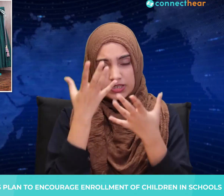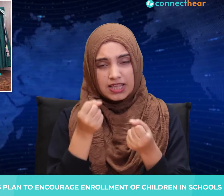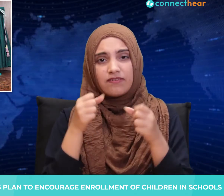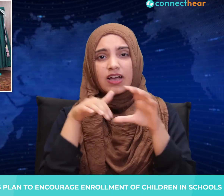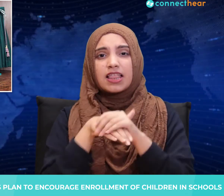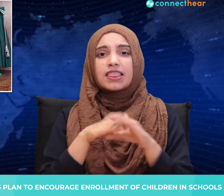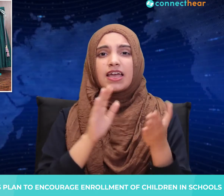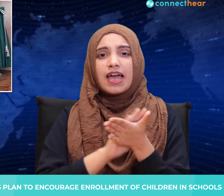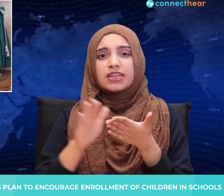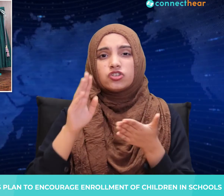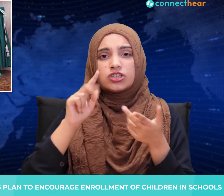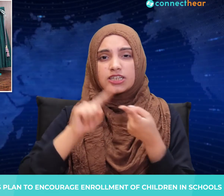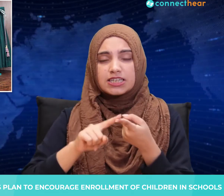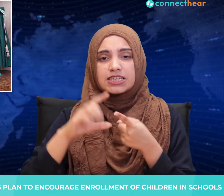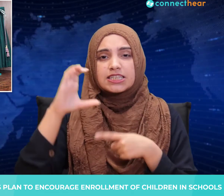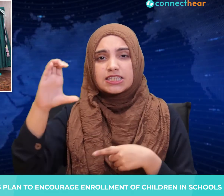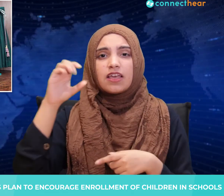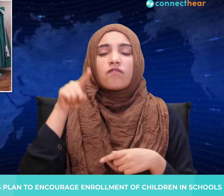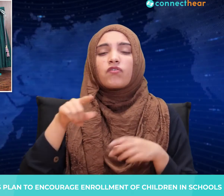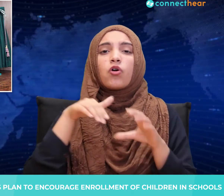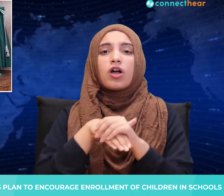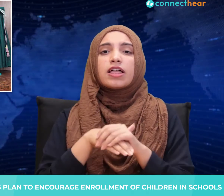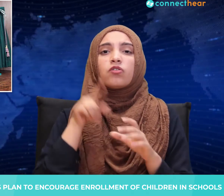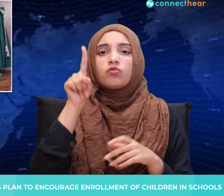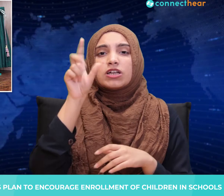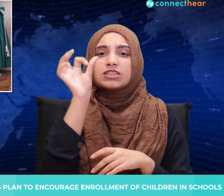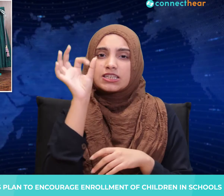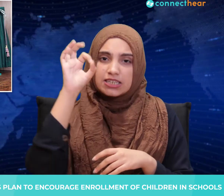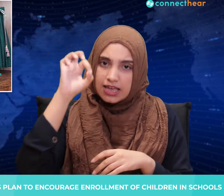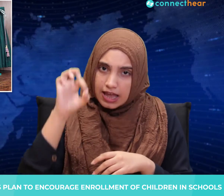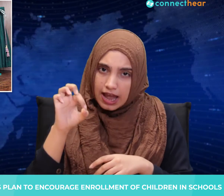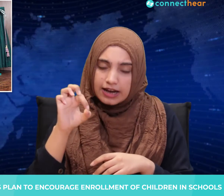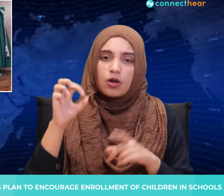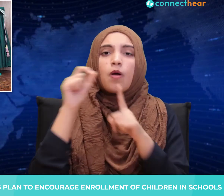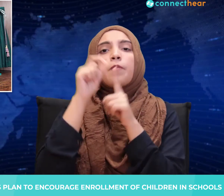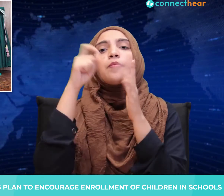for HEC to implement its 168 projects.